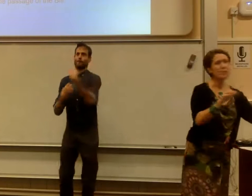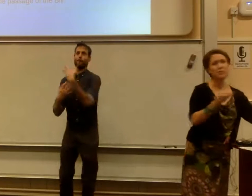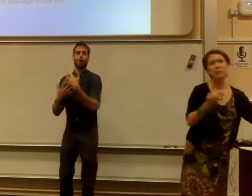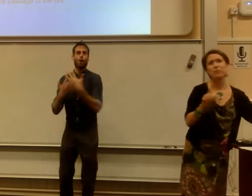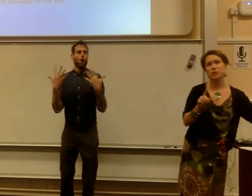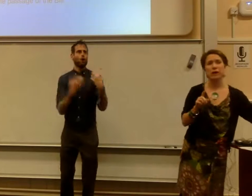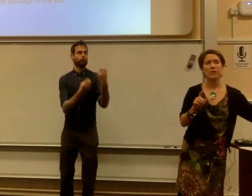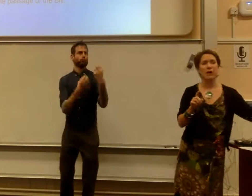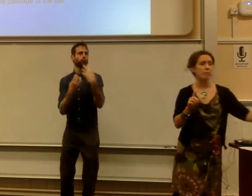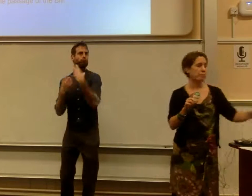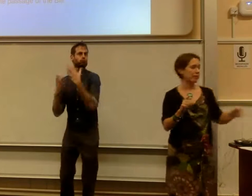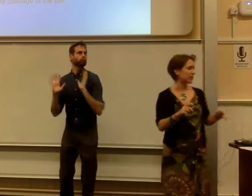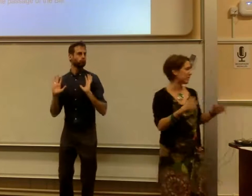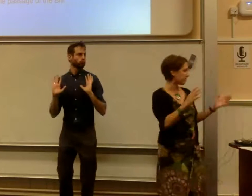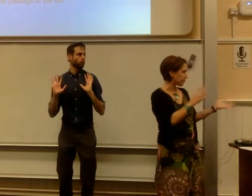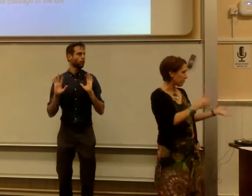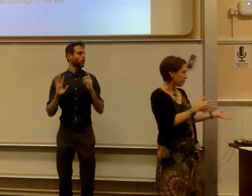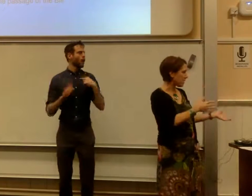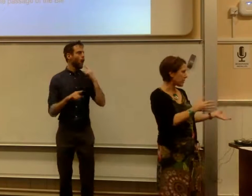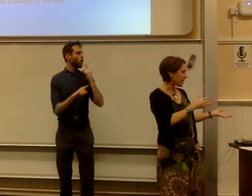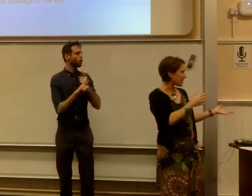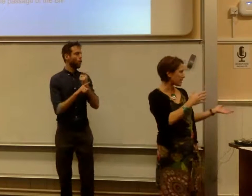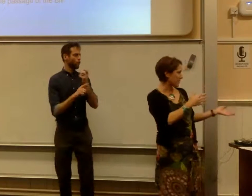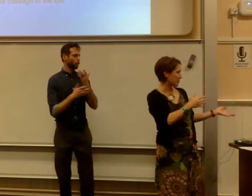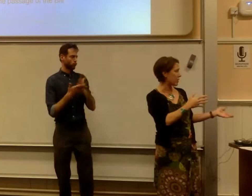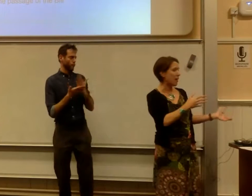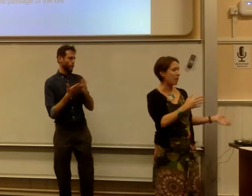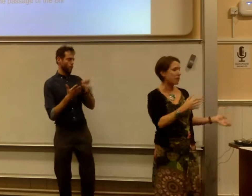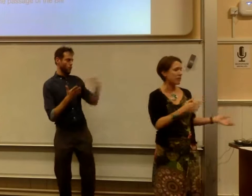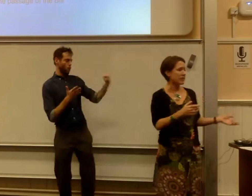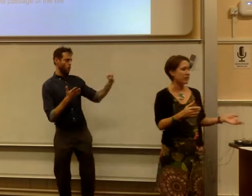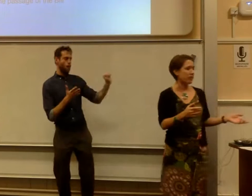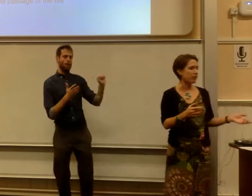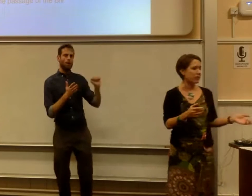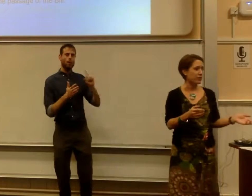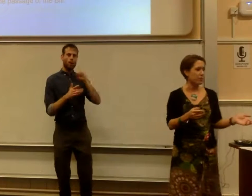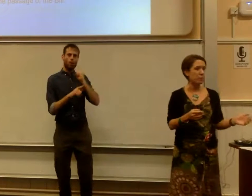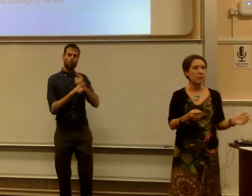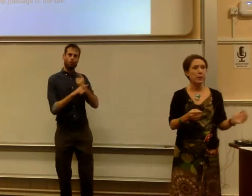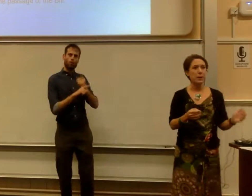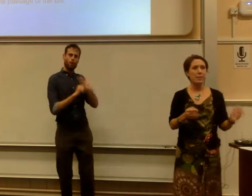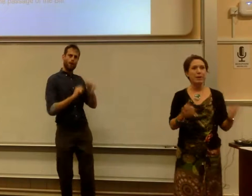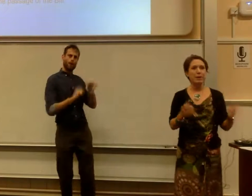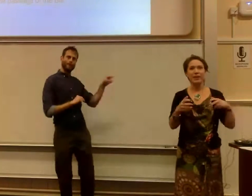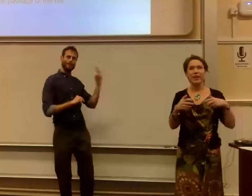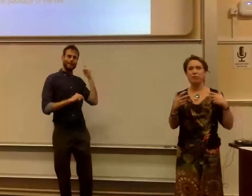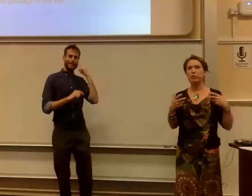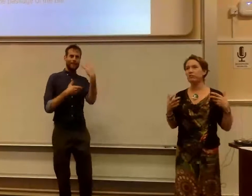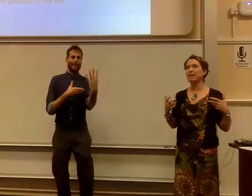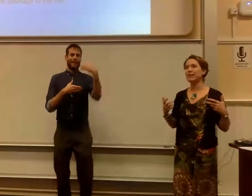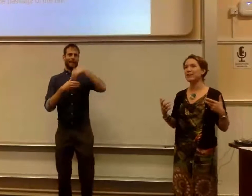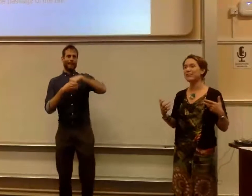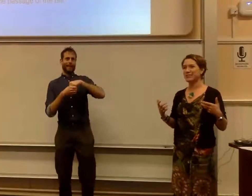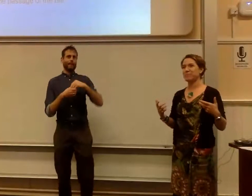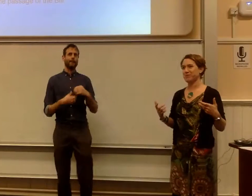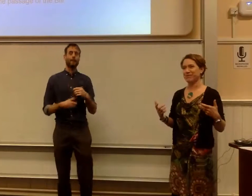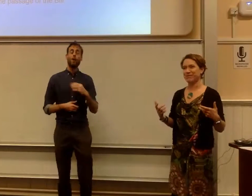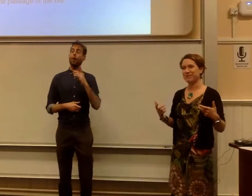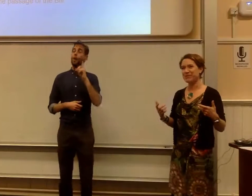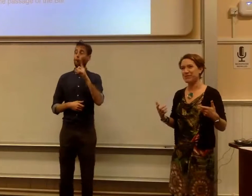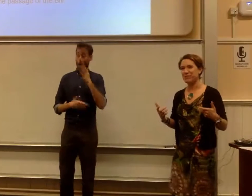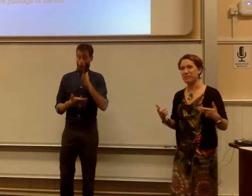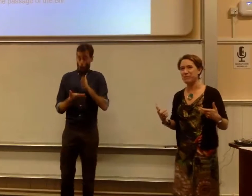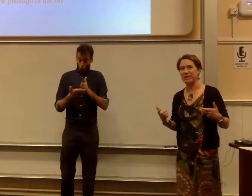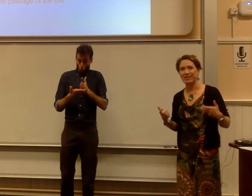And I won't talk much about that because that's really what Lavra is going to focus on. But I think everybody really learned